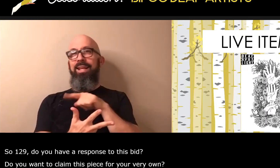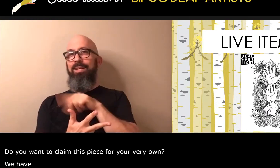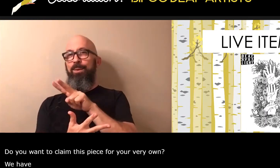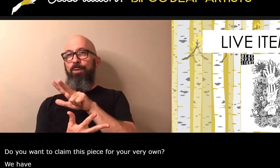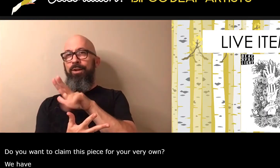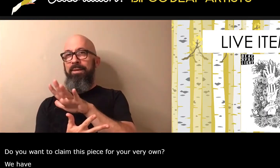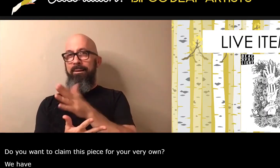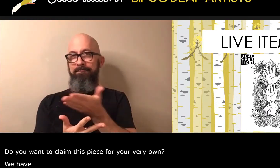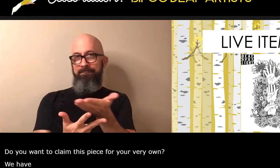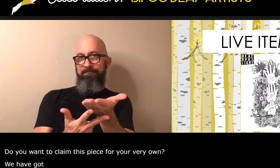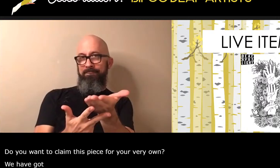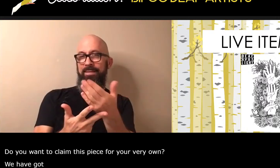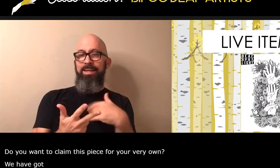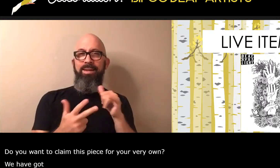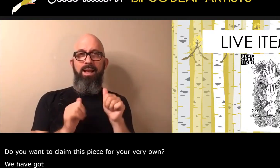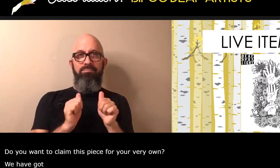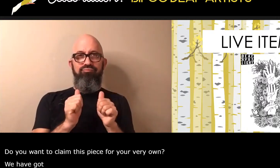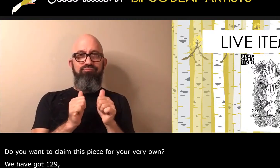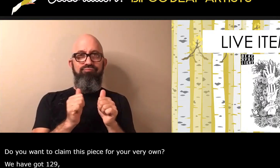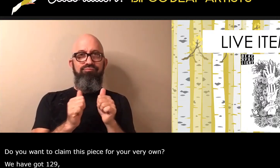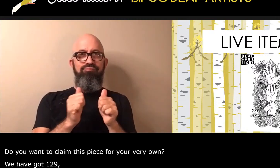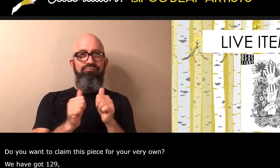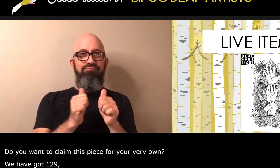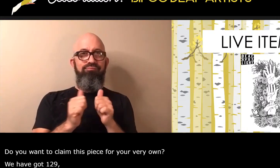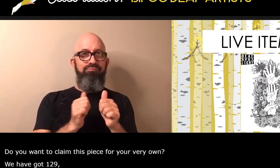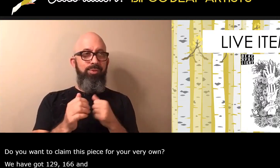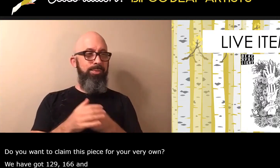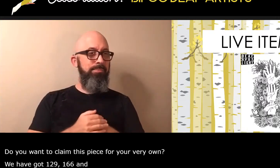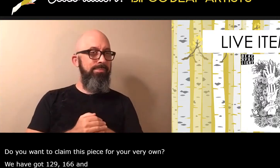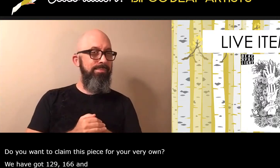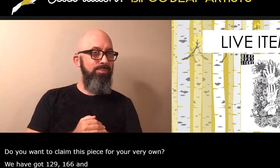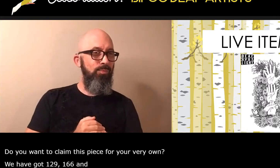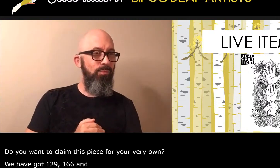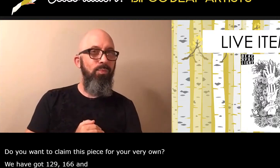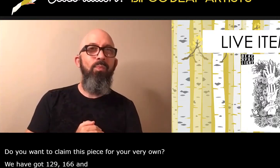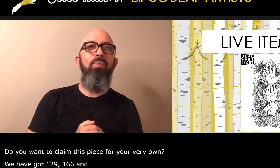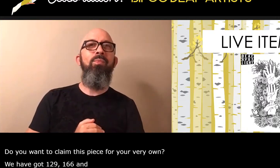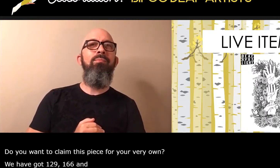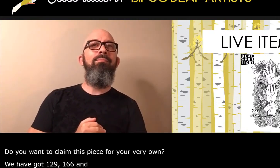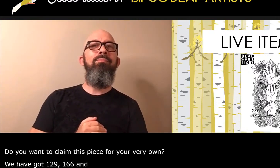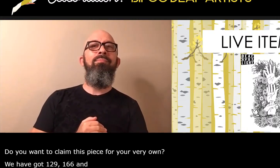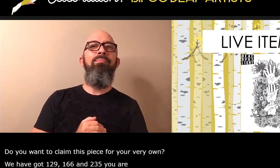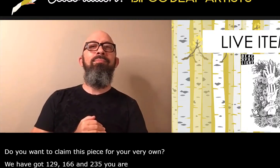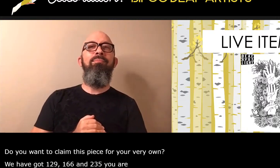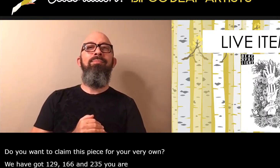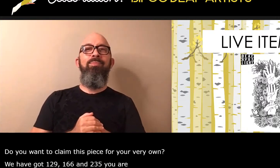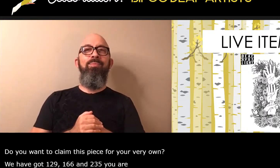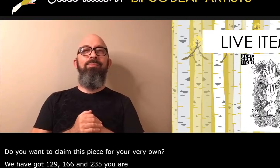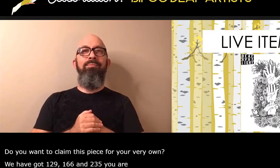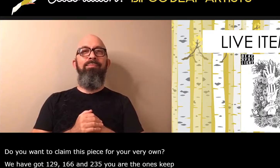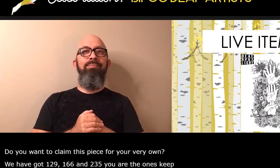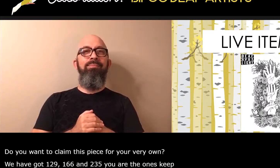129, 166, and 235. You're the ones keeping this going.